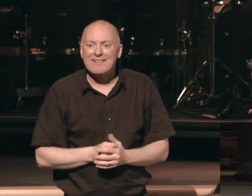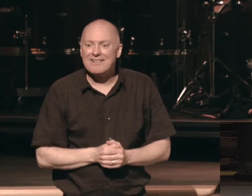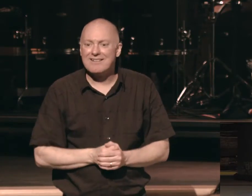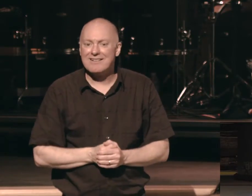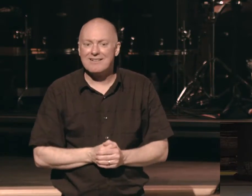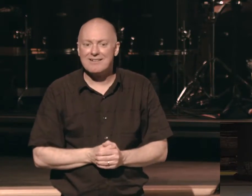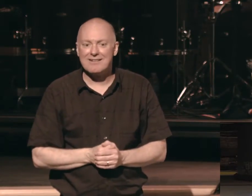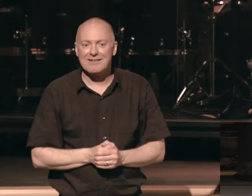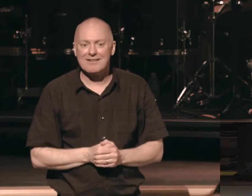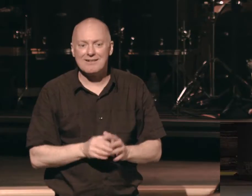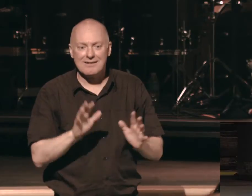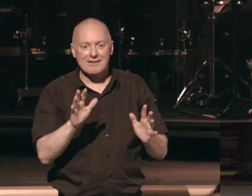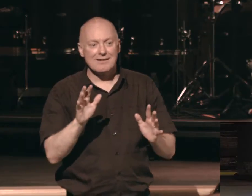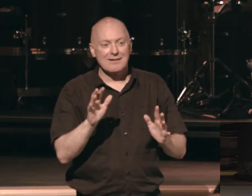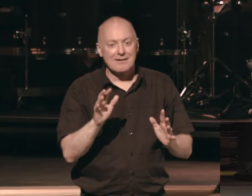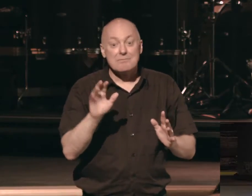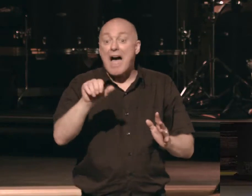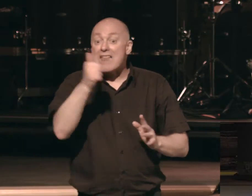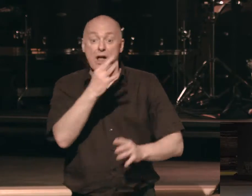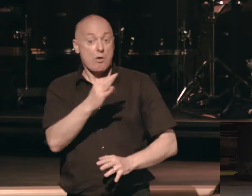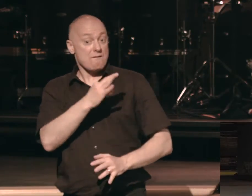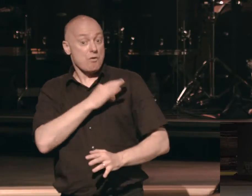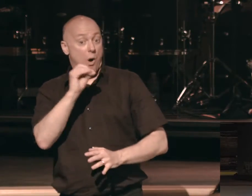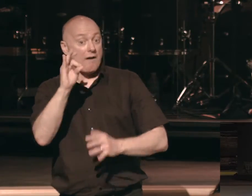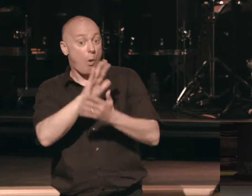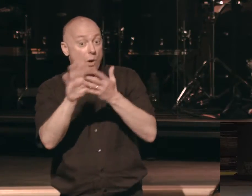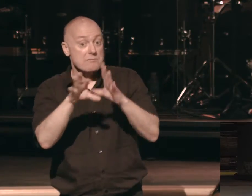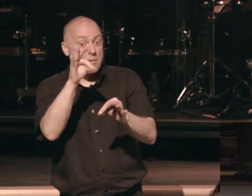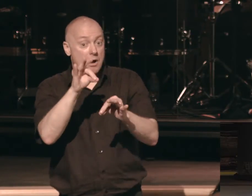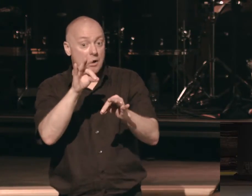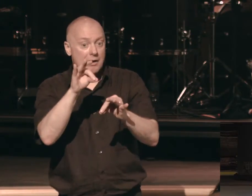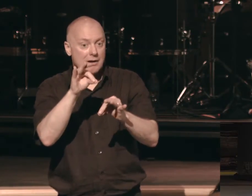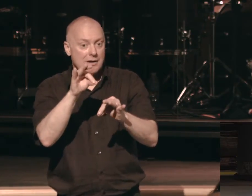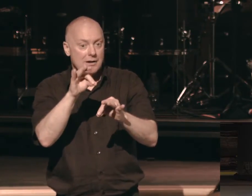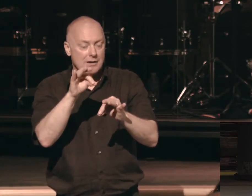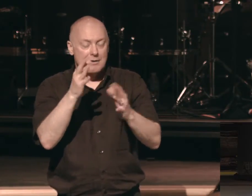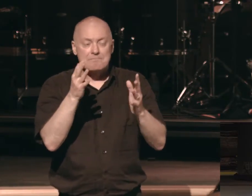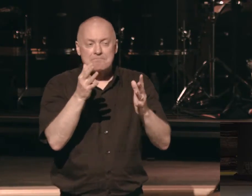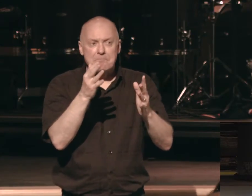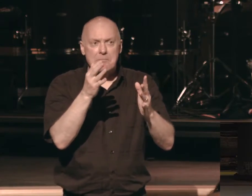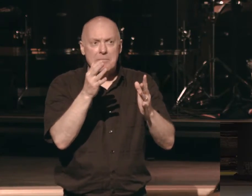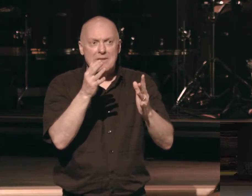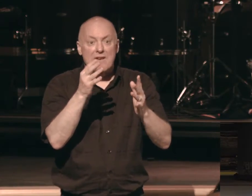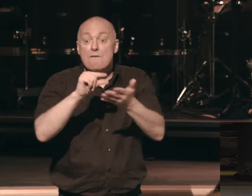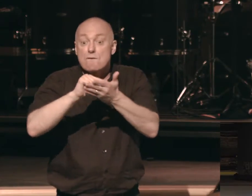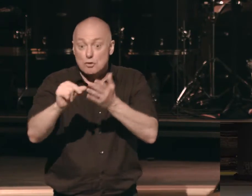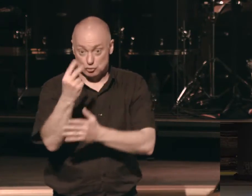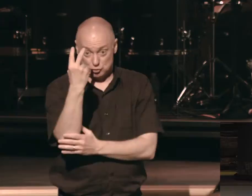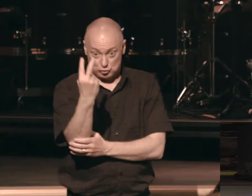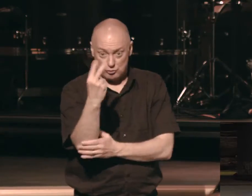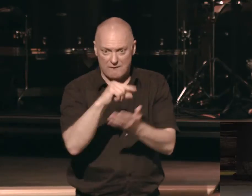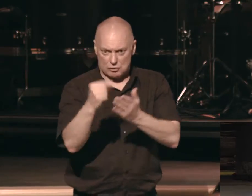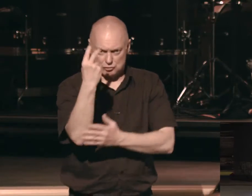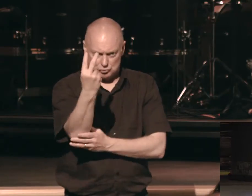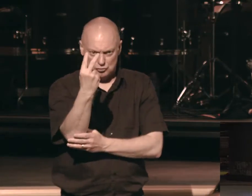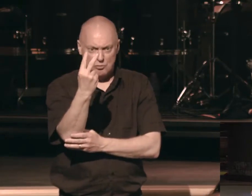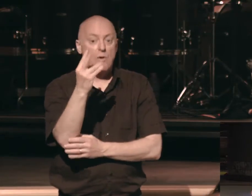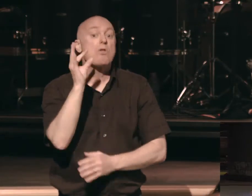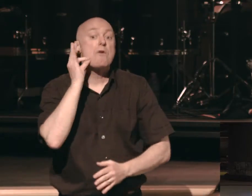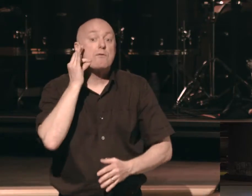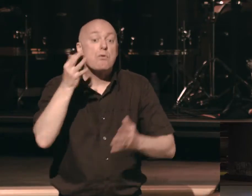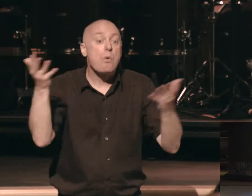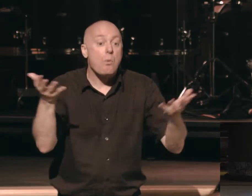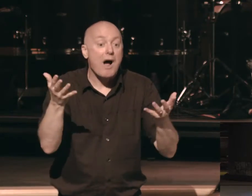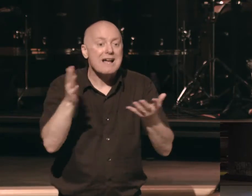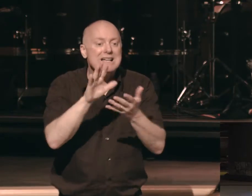before. And consider now the fruit of the Holy Spirit that will bring through this branch. Again, and verse 2, here's the